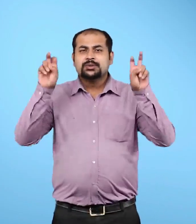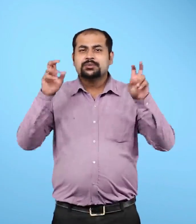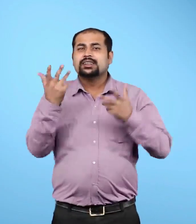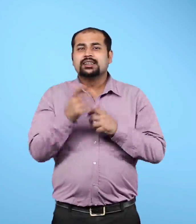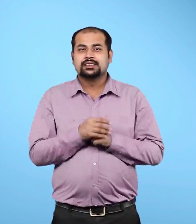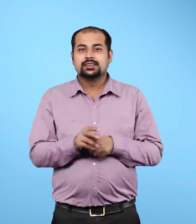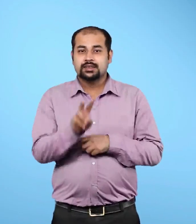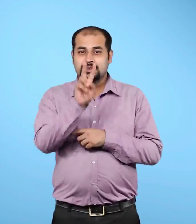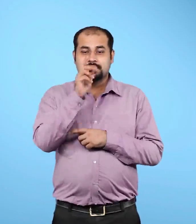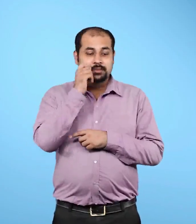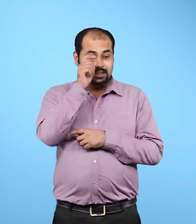Venkatesha's canteen.